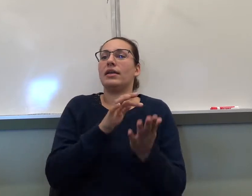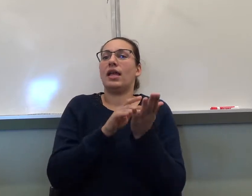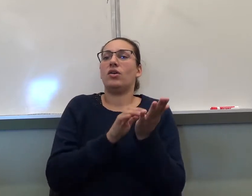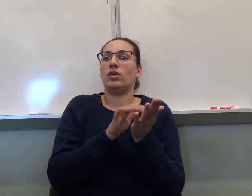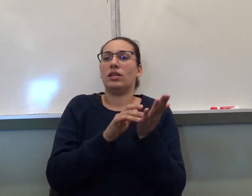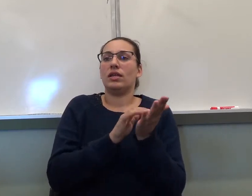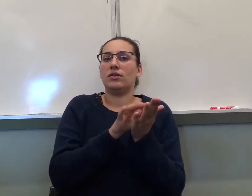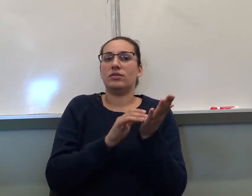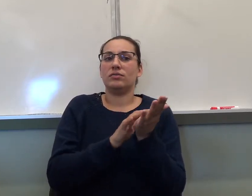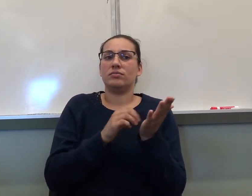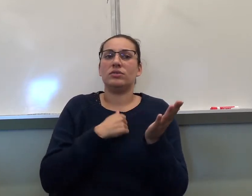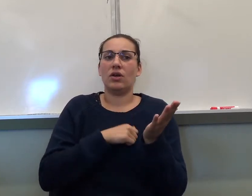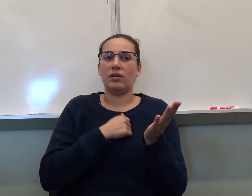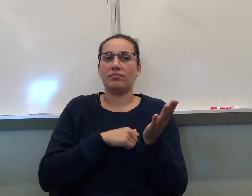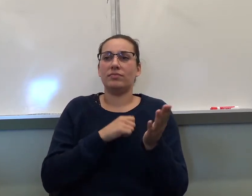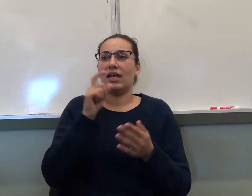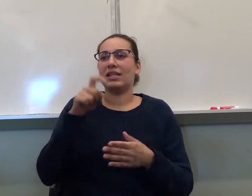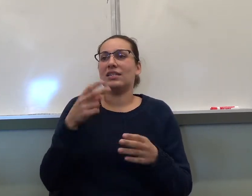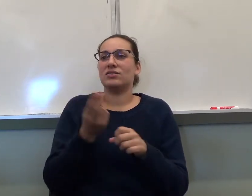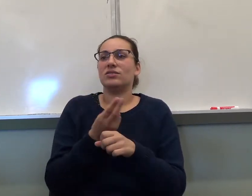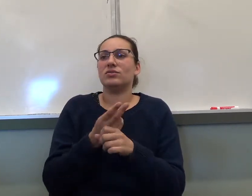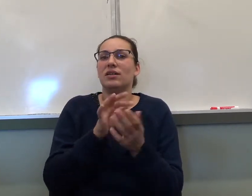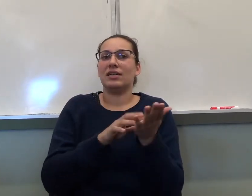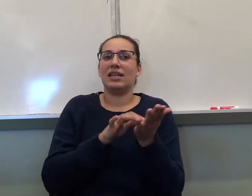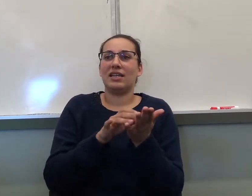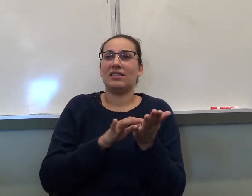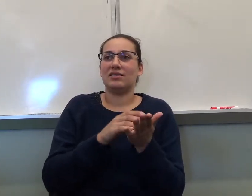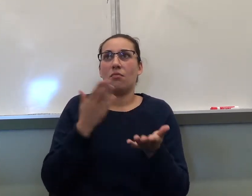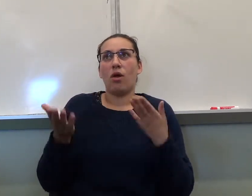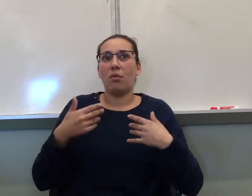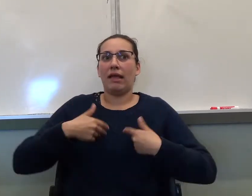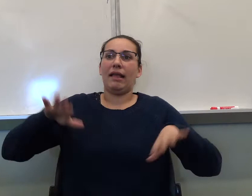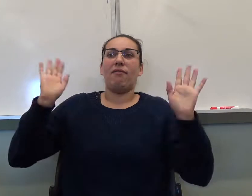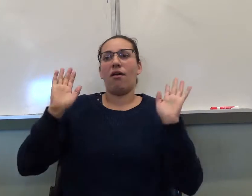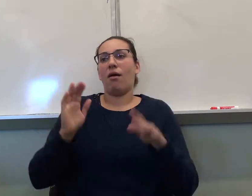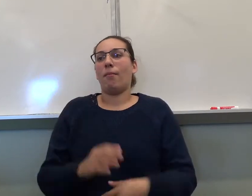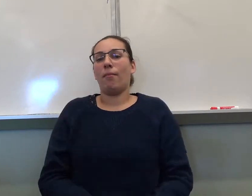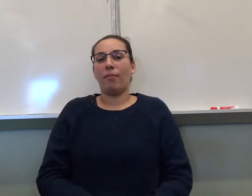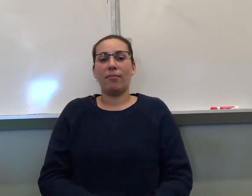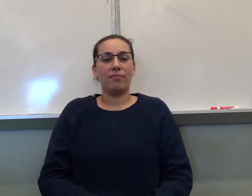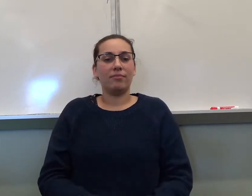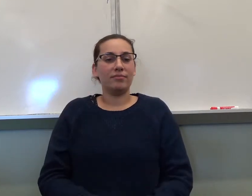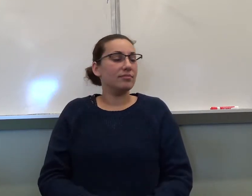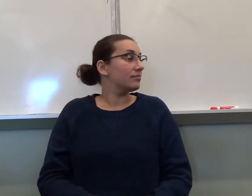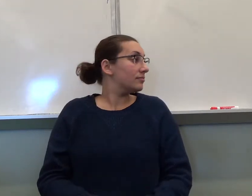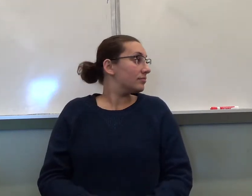She's probably given up on me. You still there? She is. Okay.